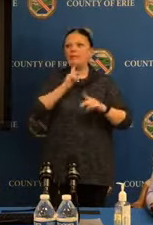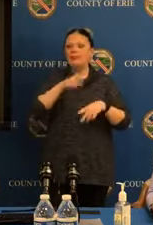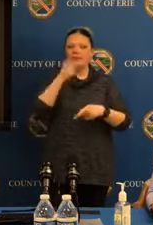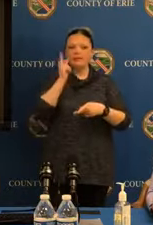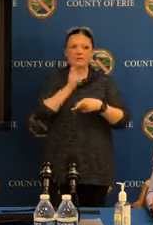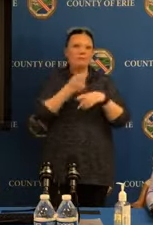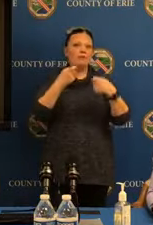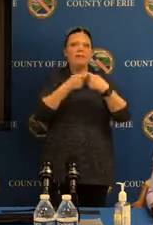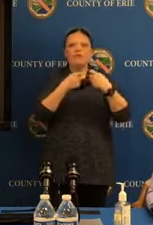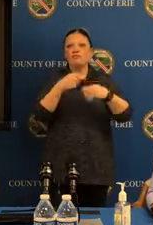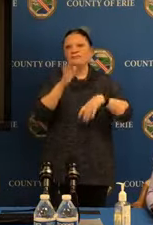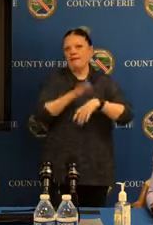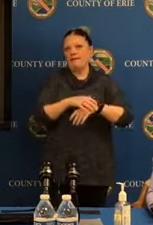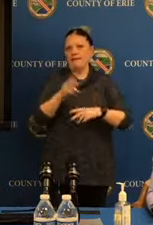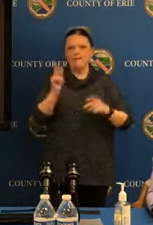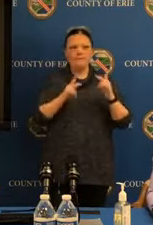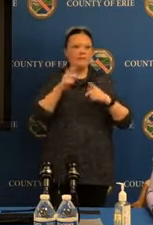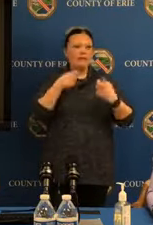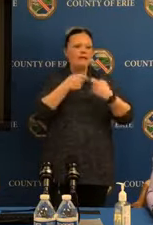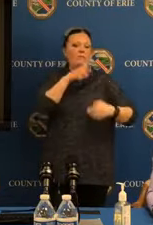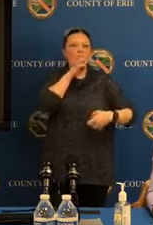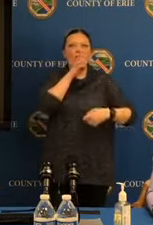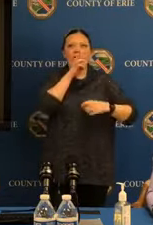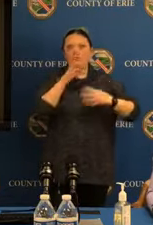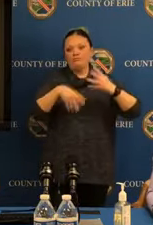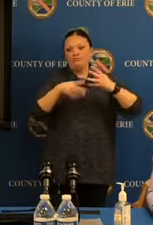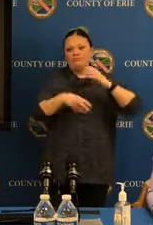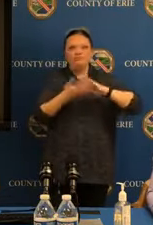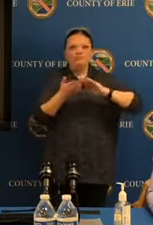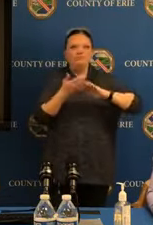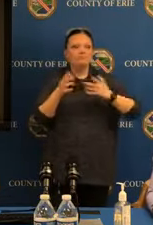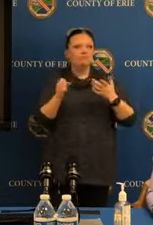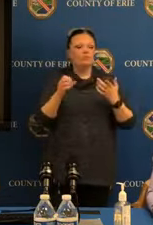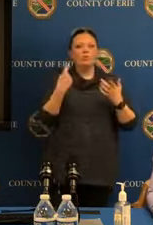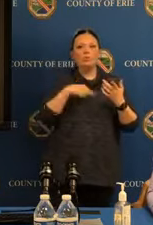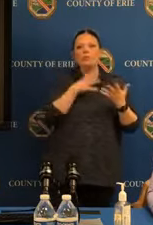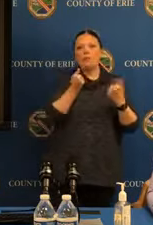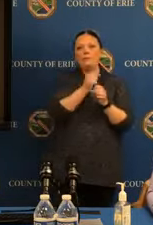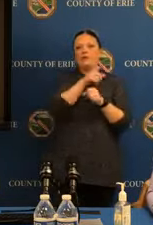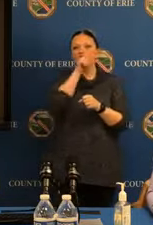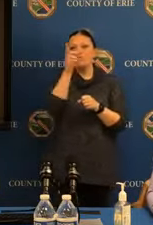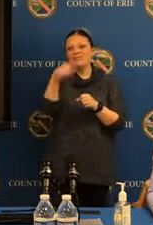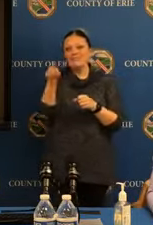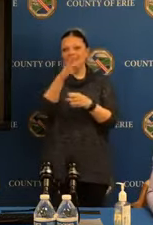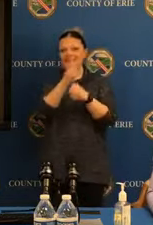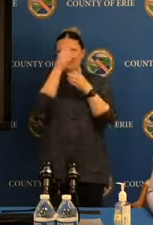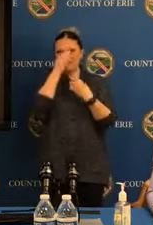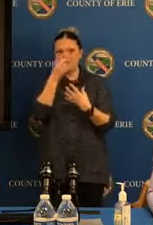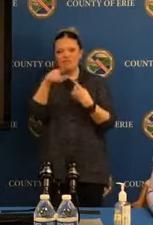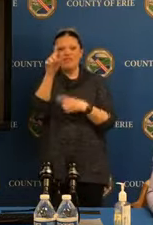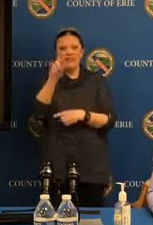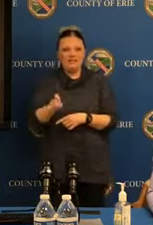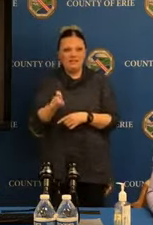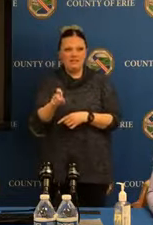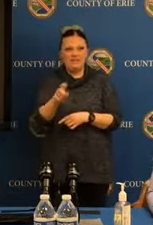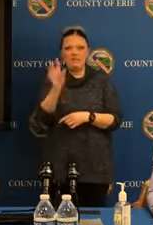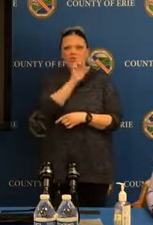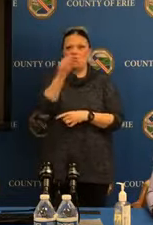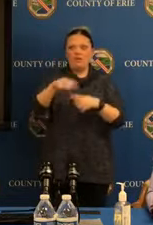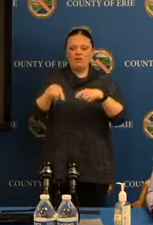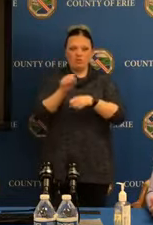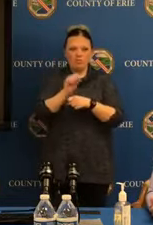the electricity on, people that are keeping the water running. We want to make sure that they get the information they need to return to